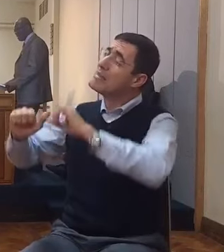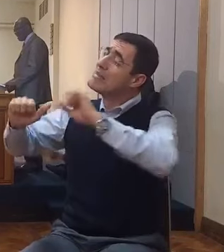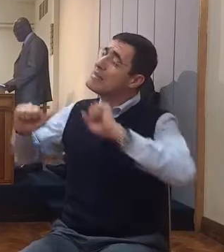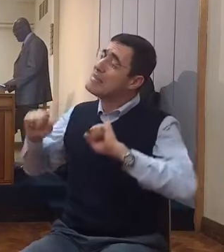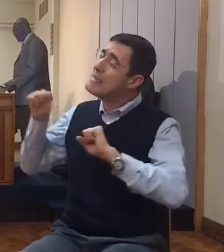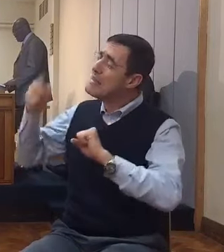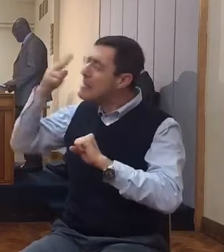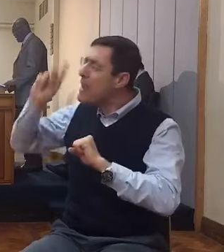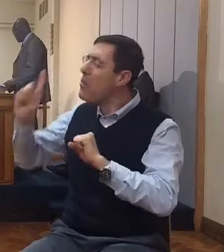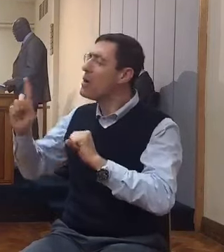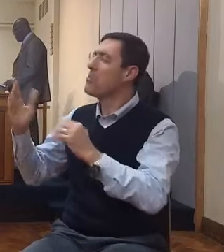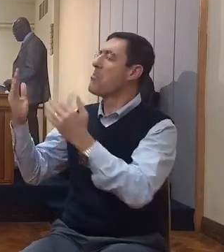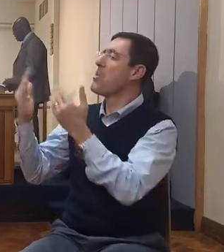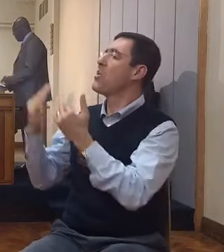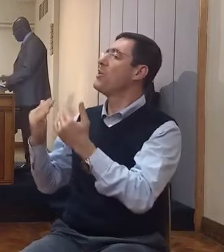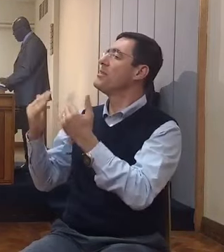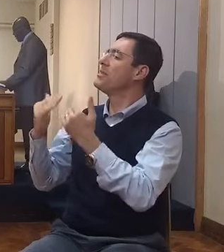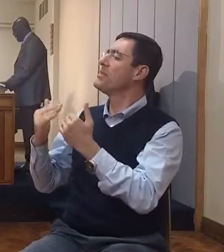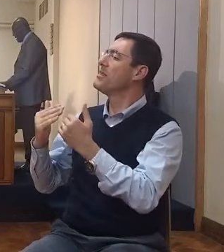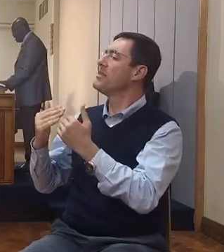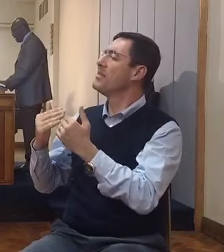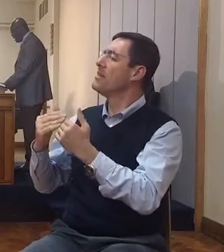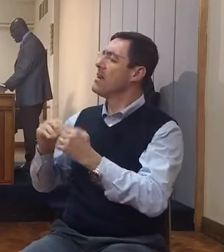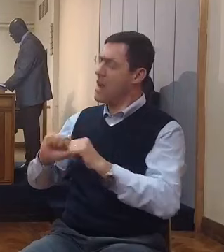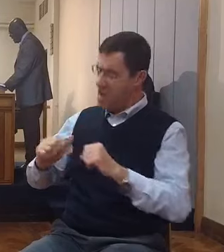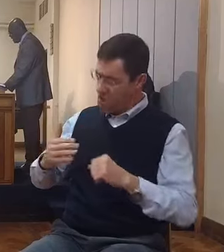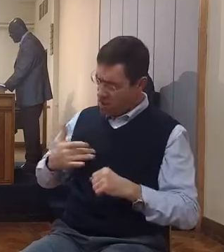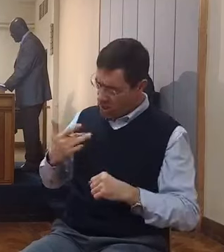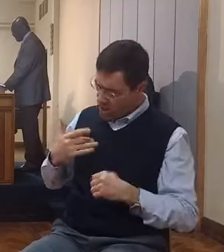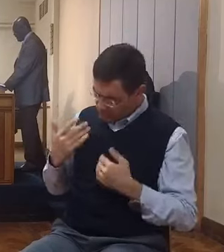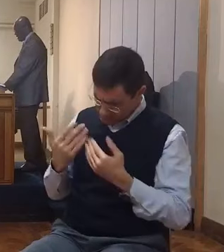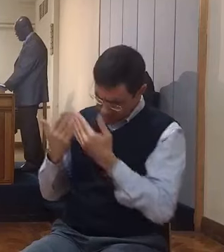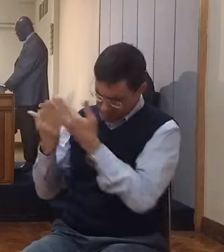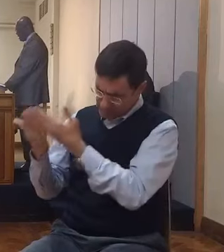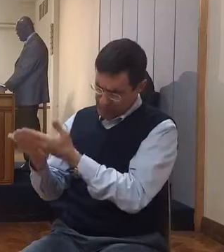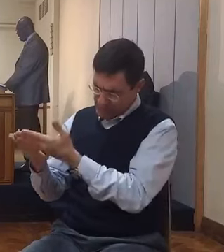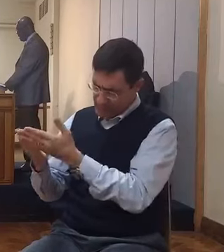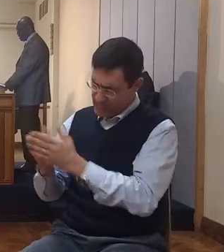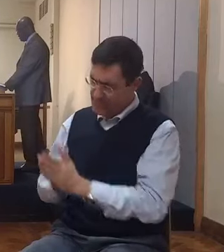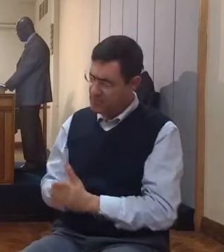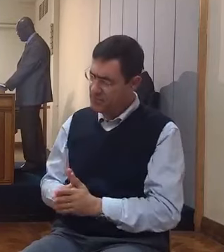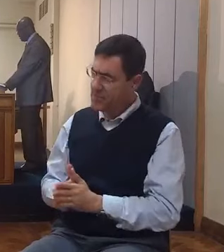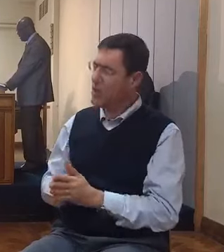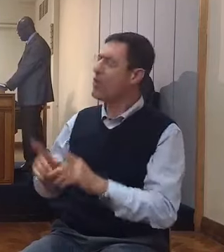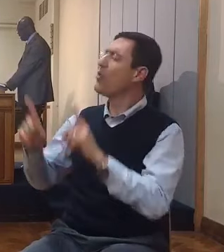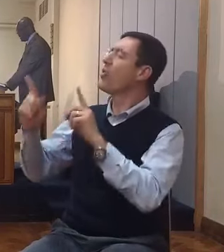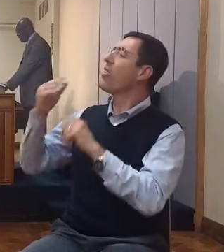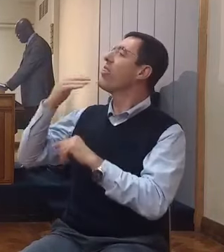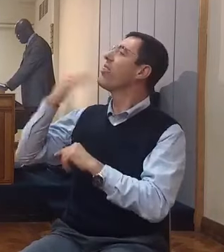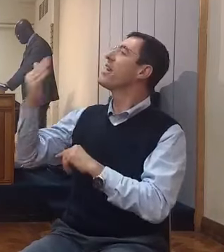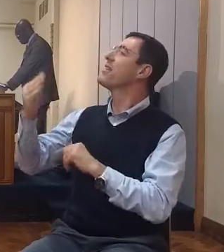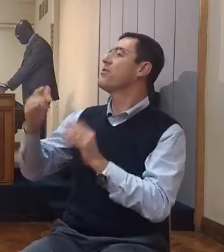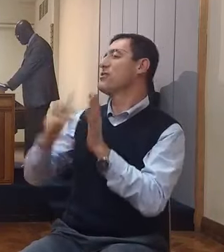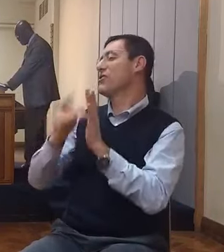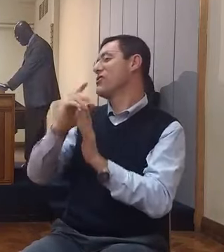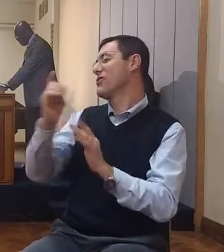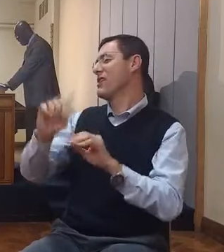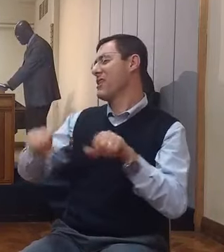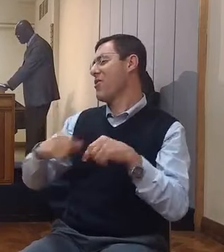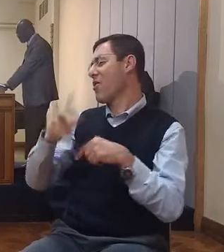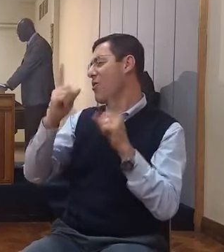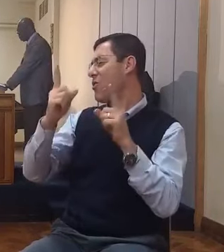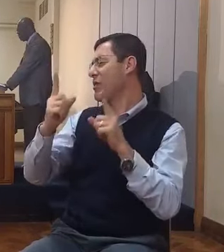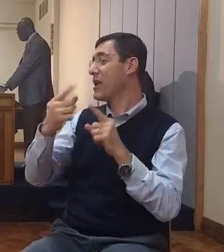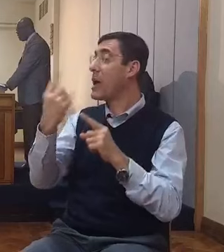up ourselves to thee. Oh, we thank thee again for Jesus Christ, our Lord, and our dear loving